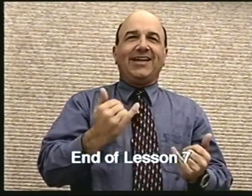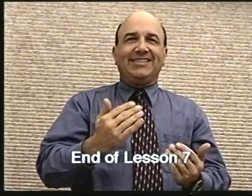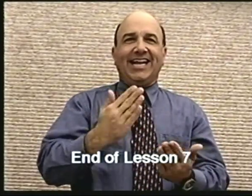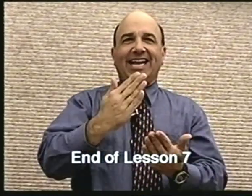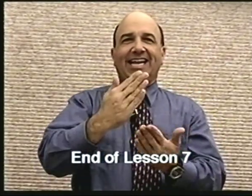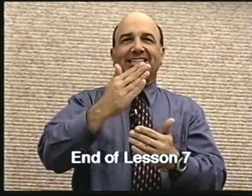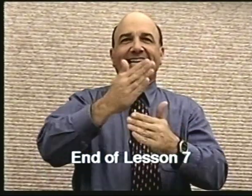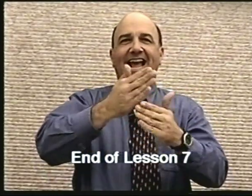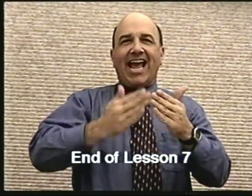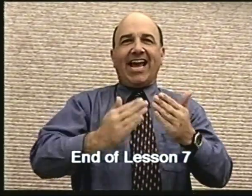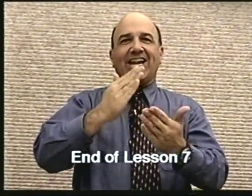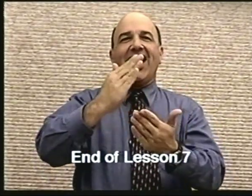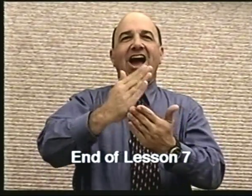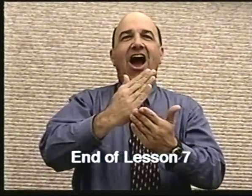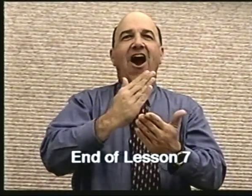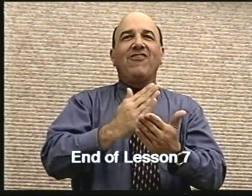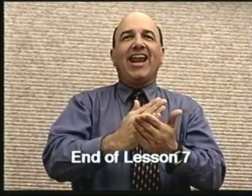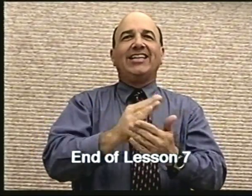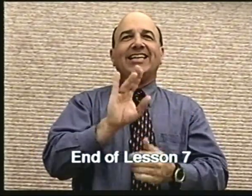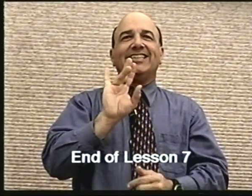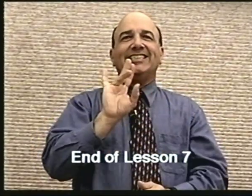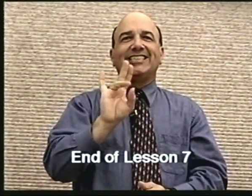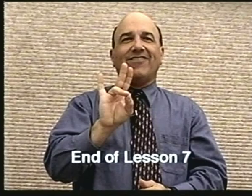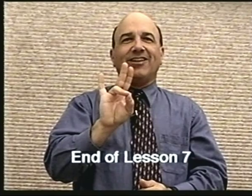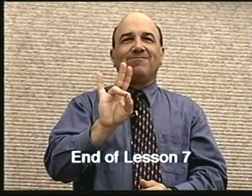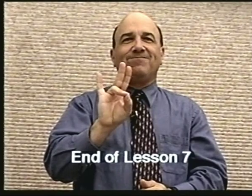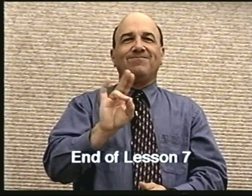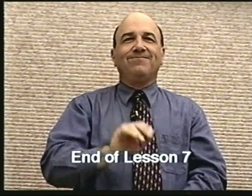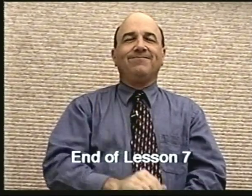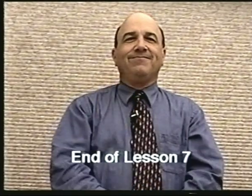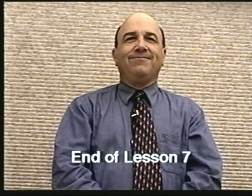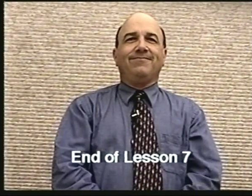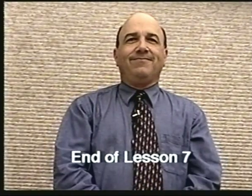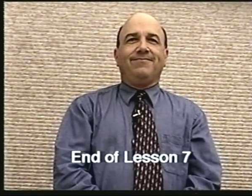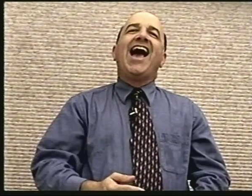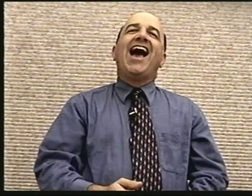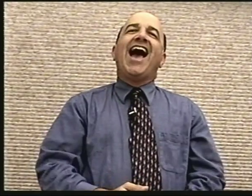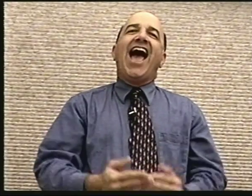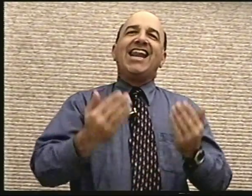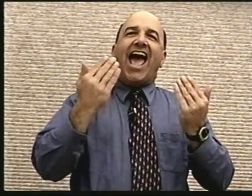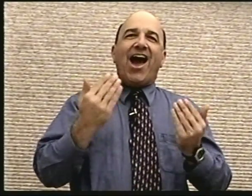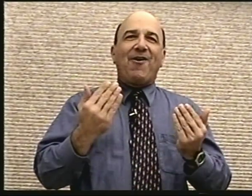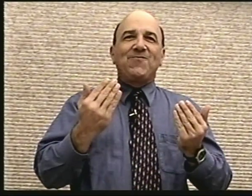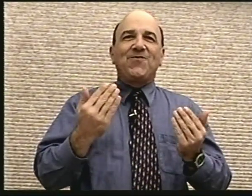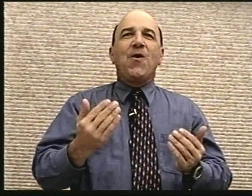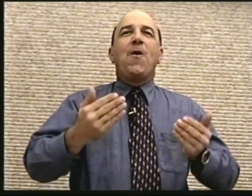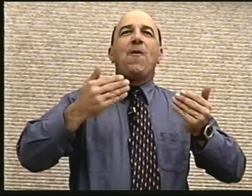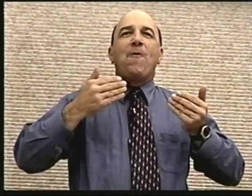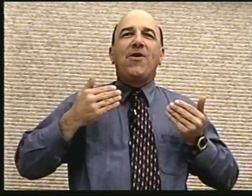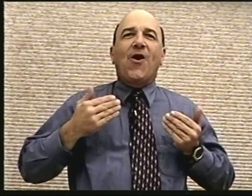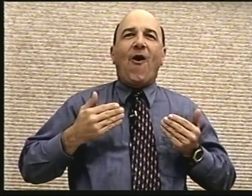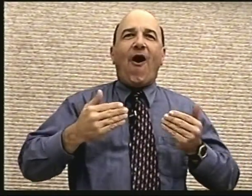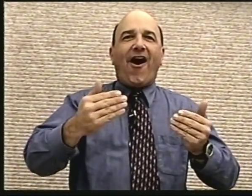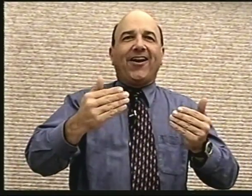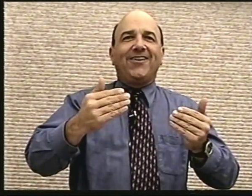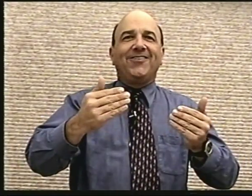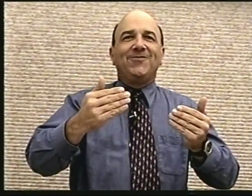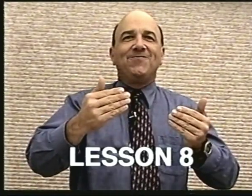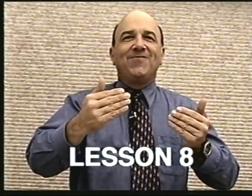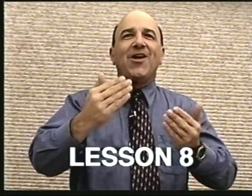This is the end of lesson 7. And now we go on